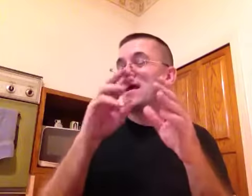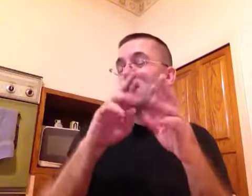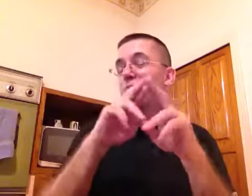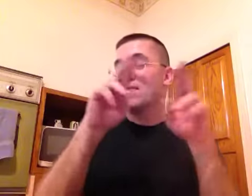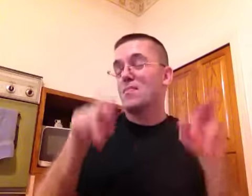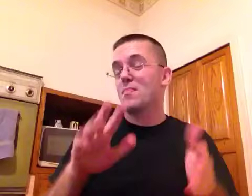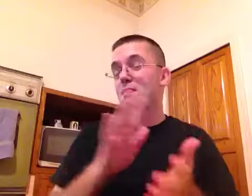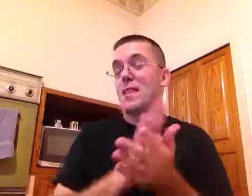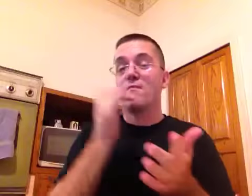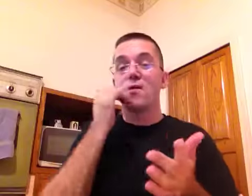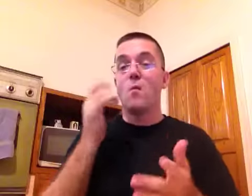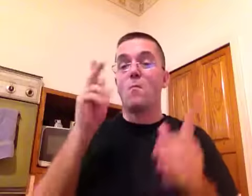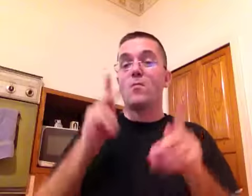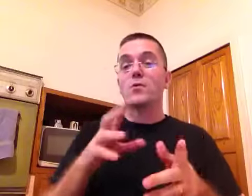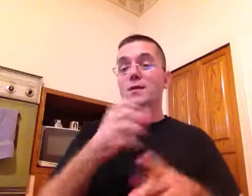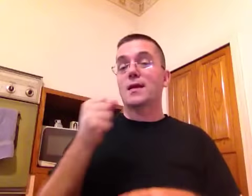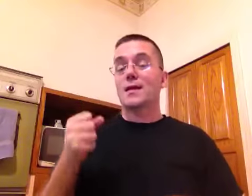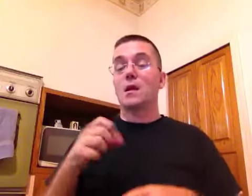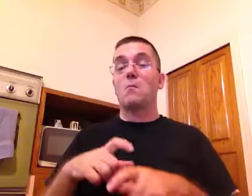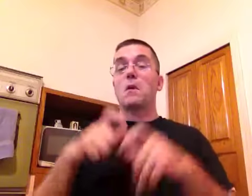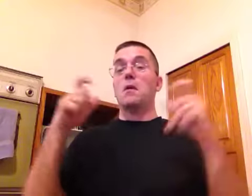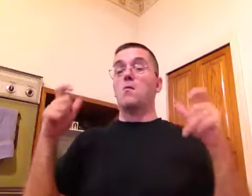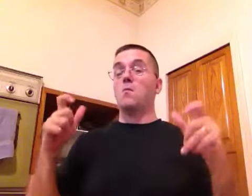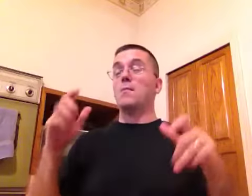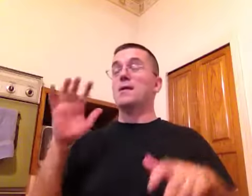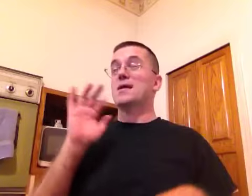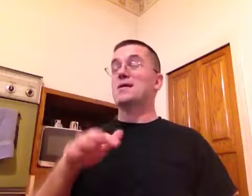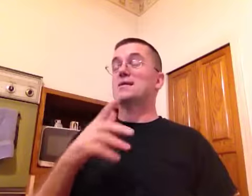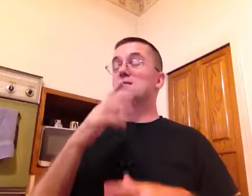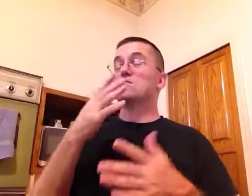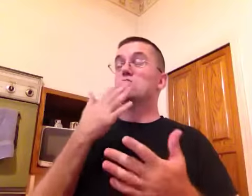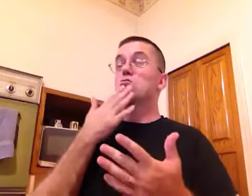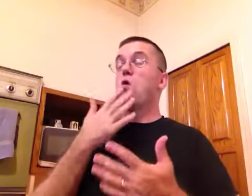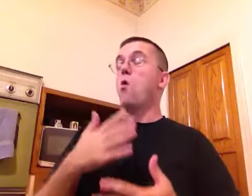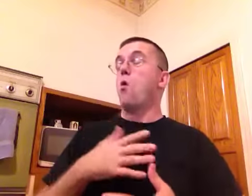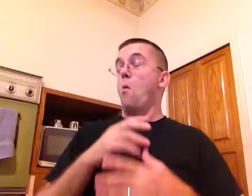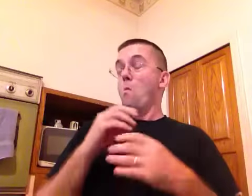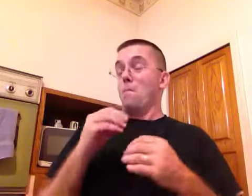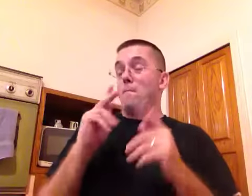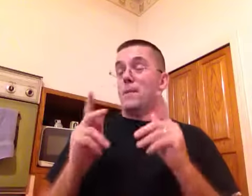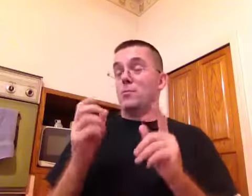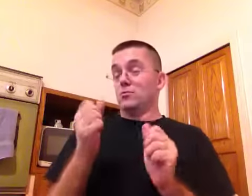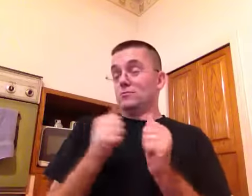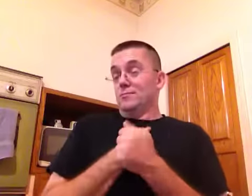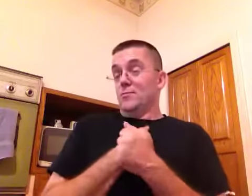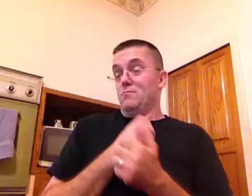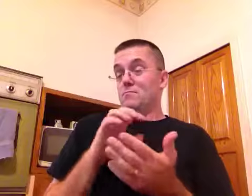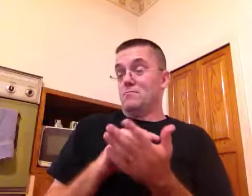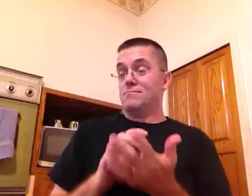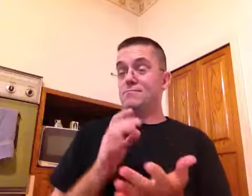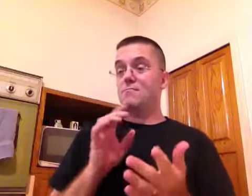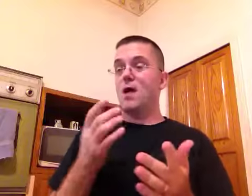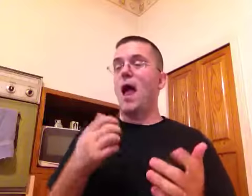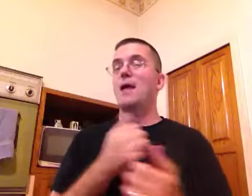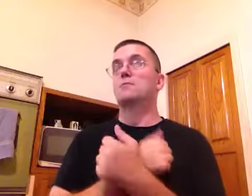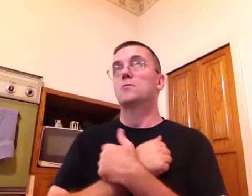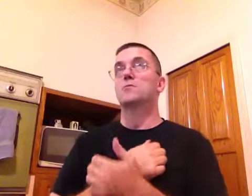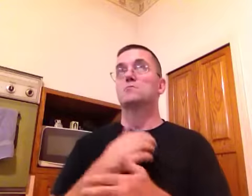it, it's going to be so big because it's so big with me, and I'm just doing it, little bitty. So So